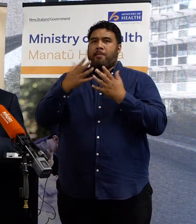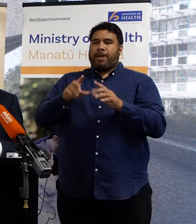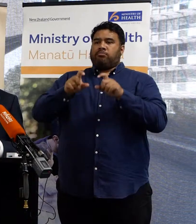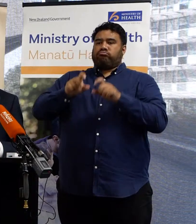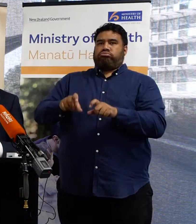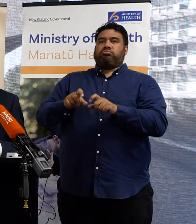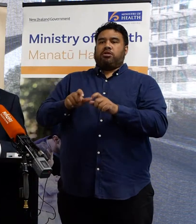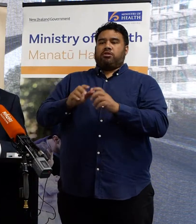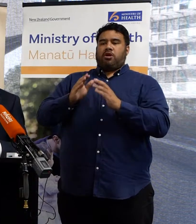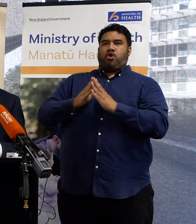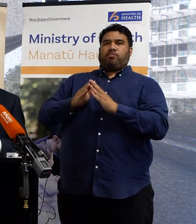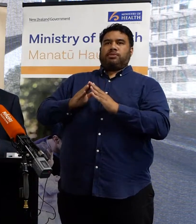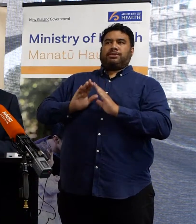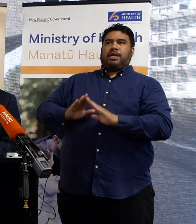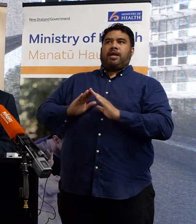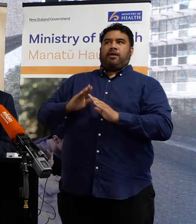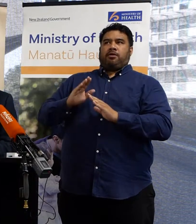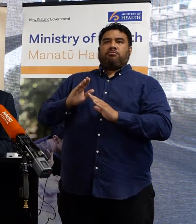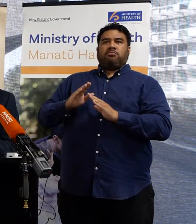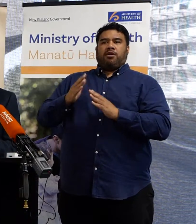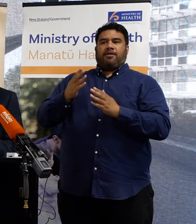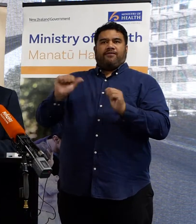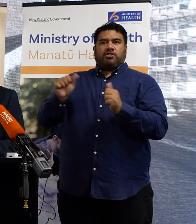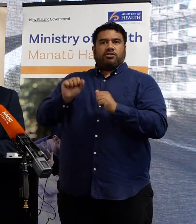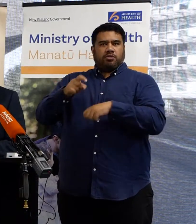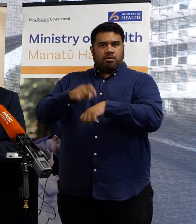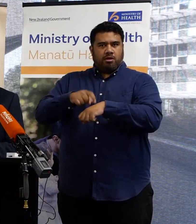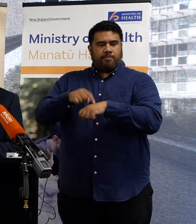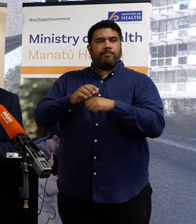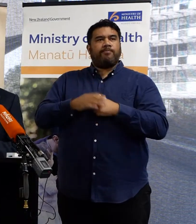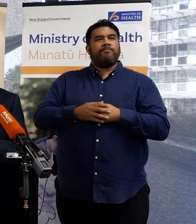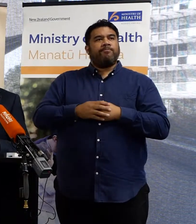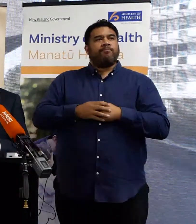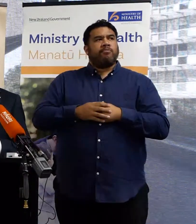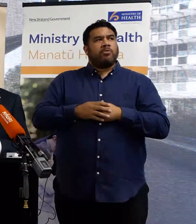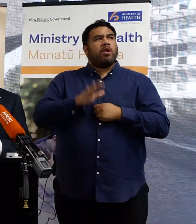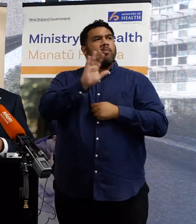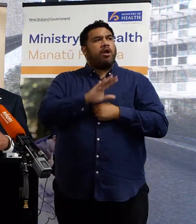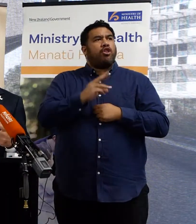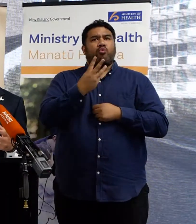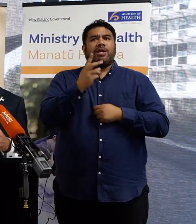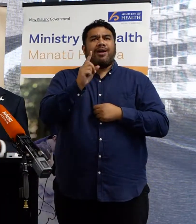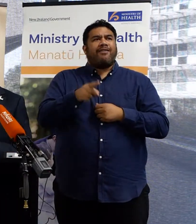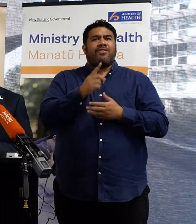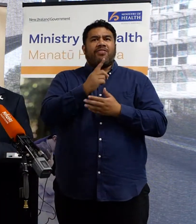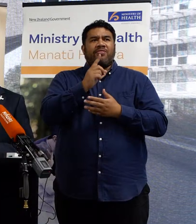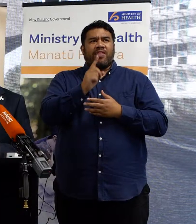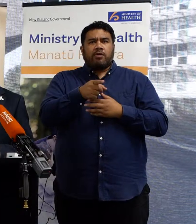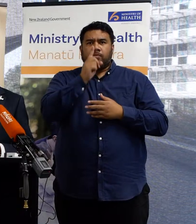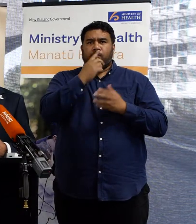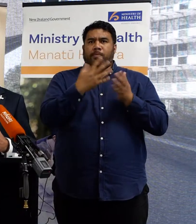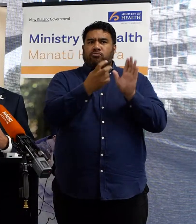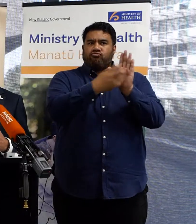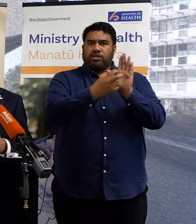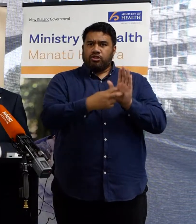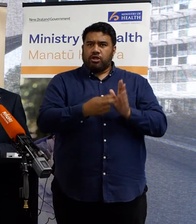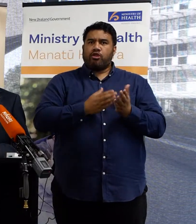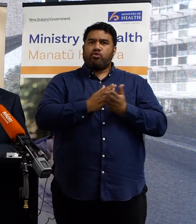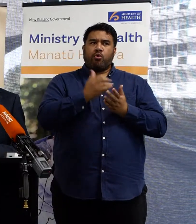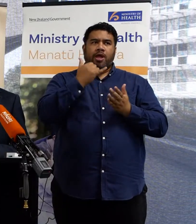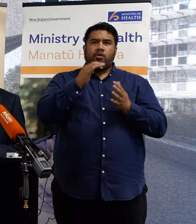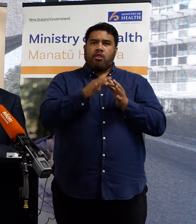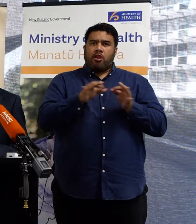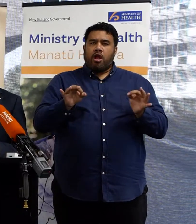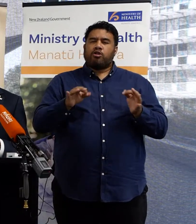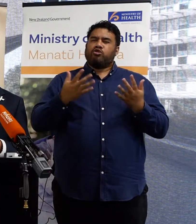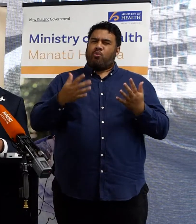5,000 people registered with Healthline, who have registered with Healthline, and around 3,500 of those are sort of active registrations. So my sense is